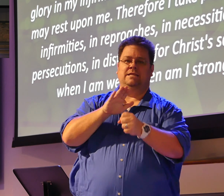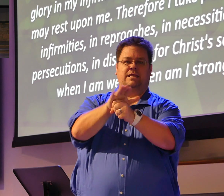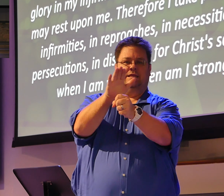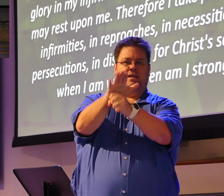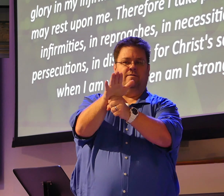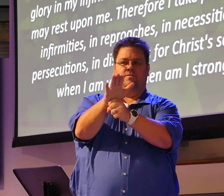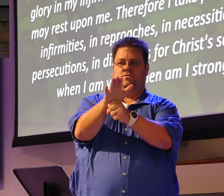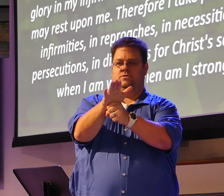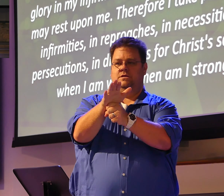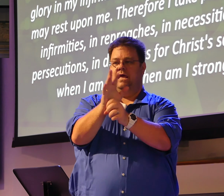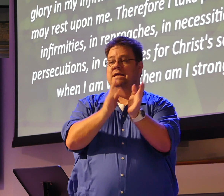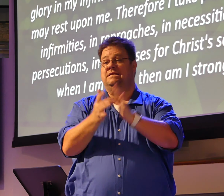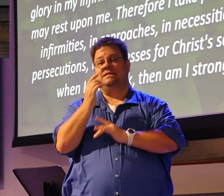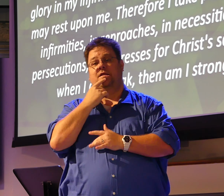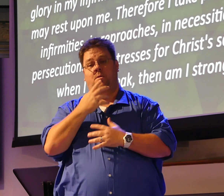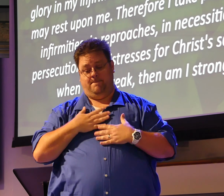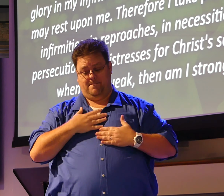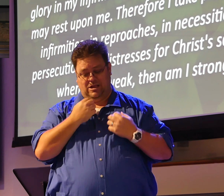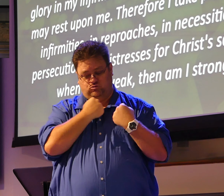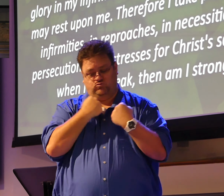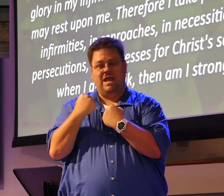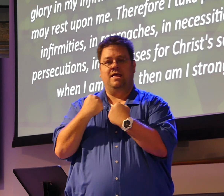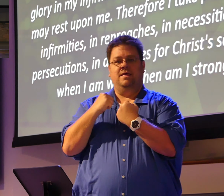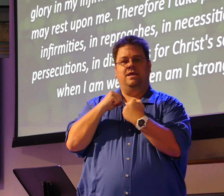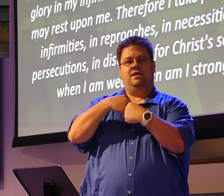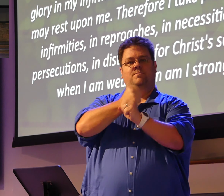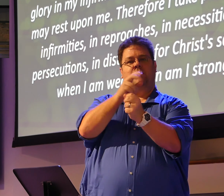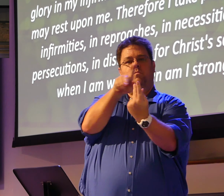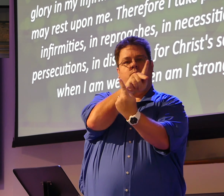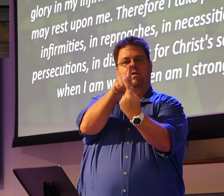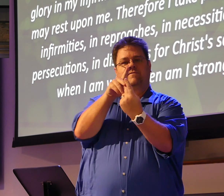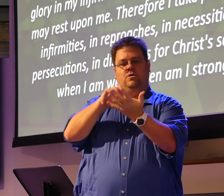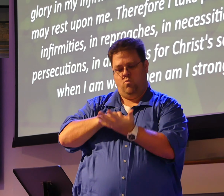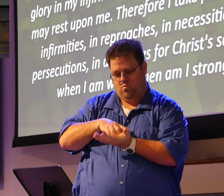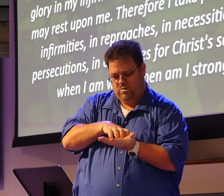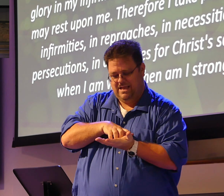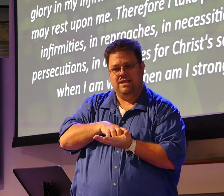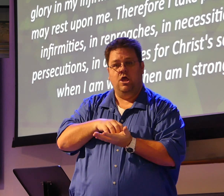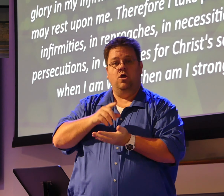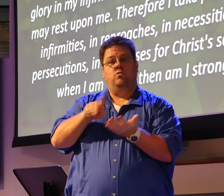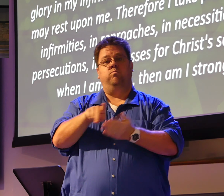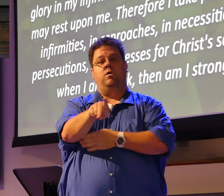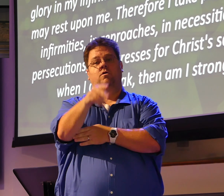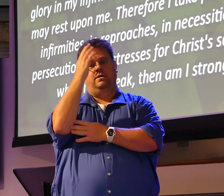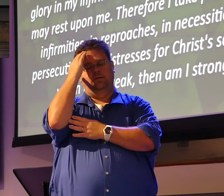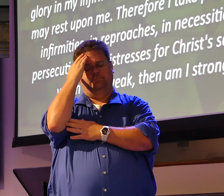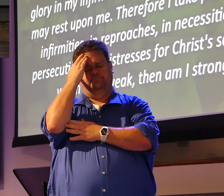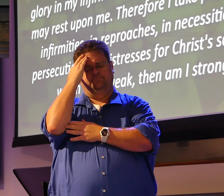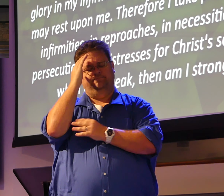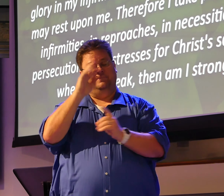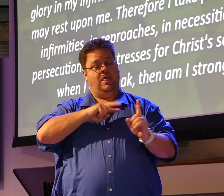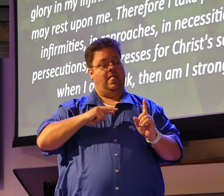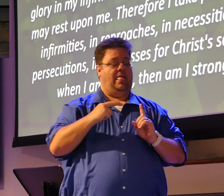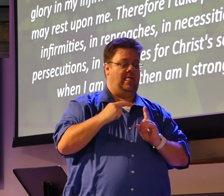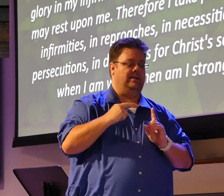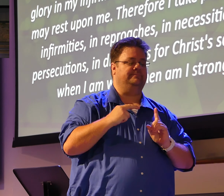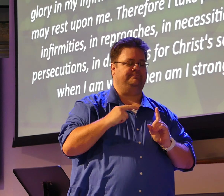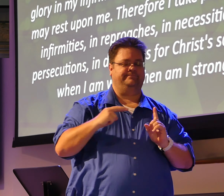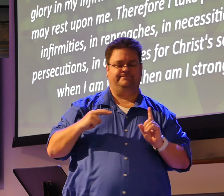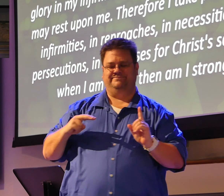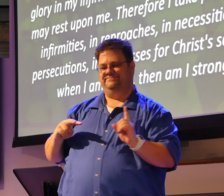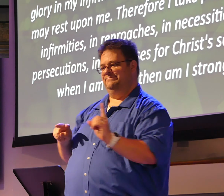be sufficient for you to get through this jesus said my strength is made perfect in weakness so paul had a whole new perspective